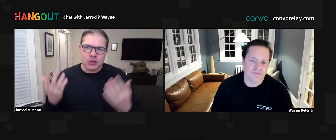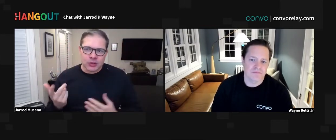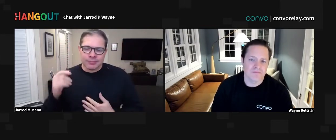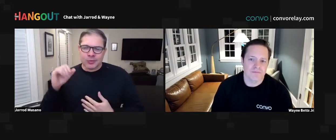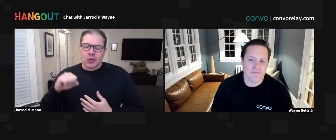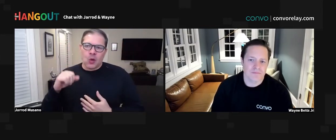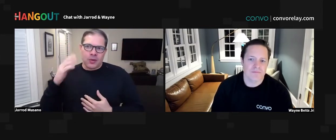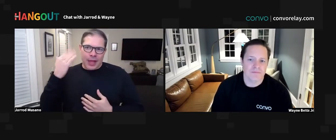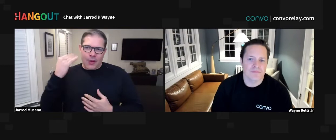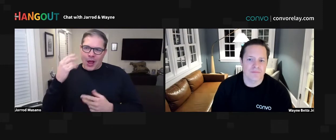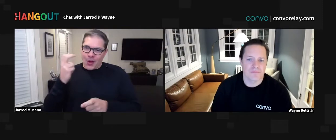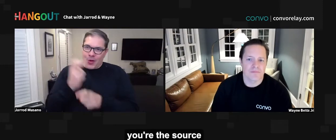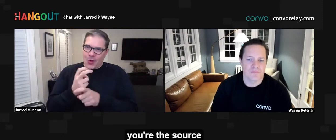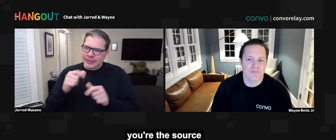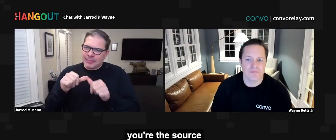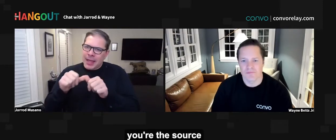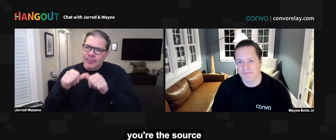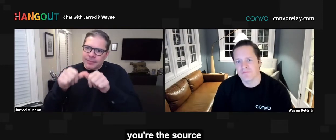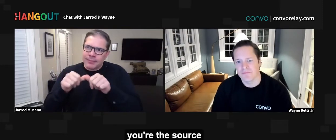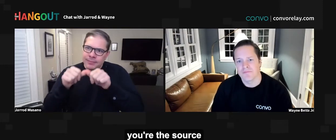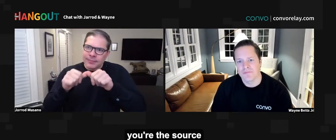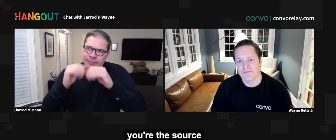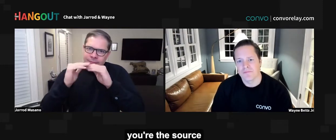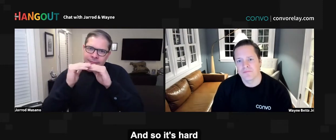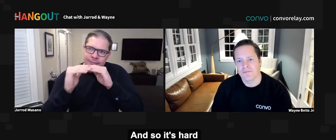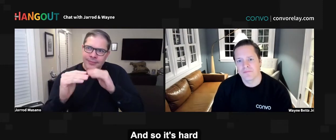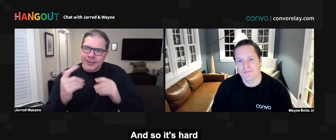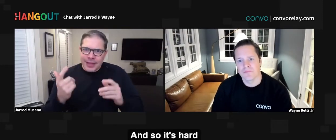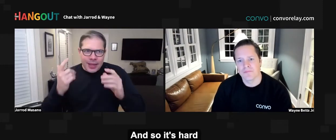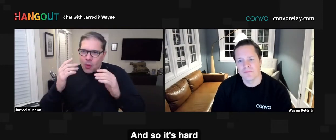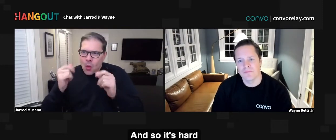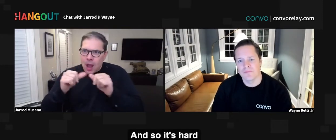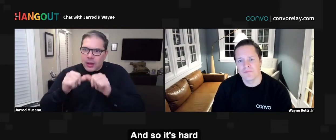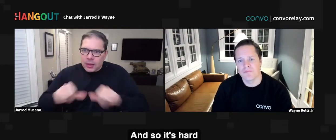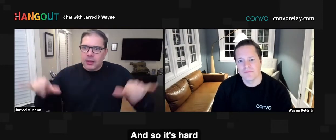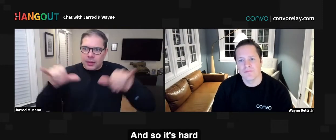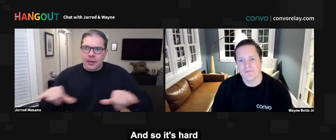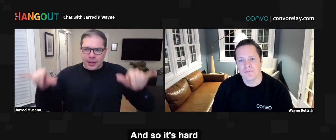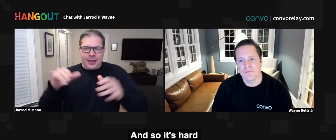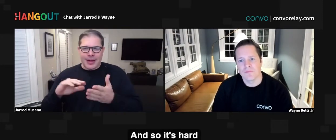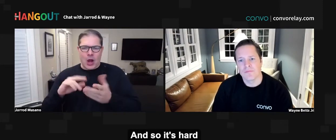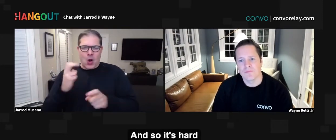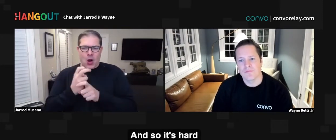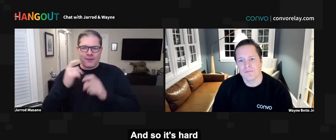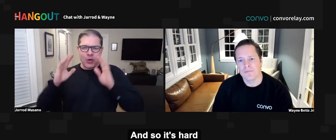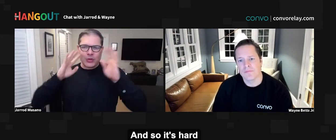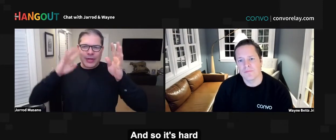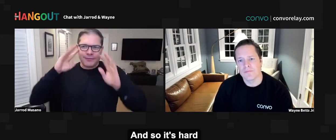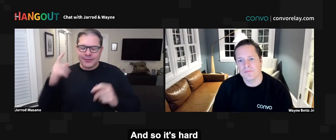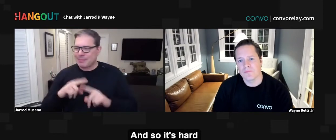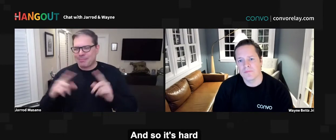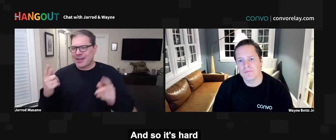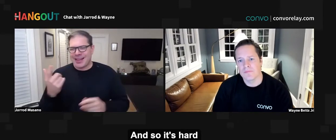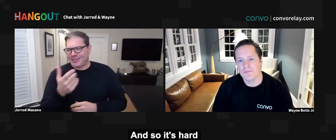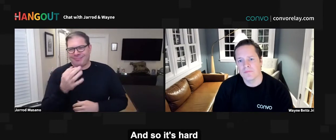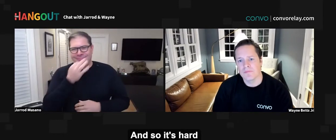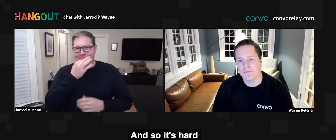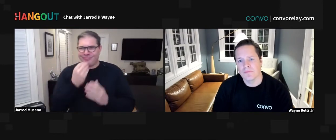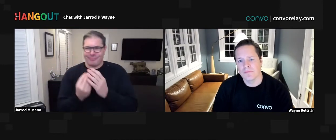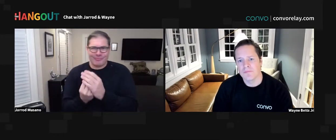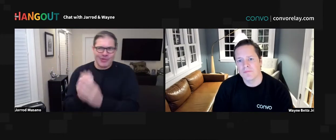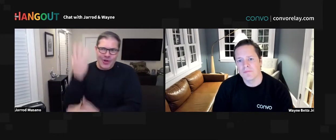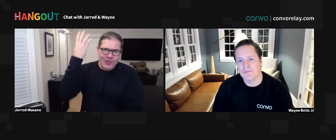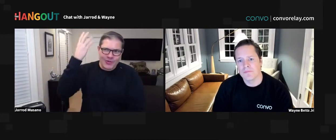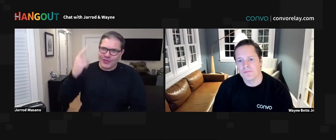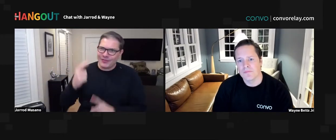the creative. You're a source of inspiration, and so it's hard to stick at